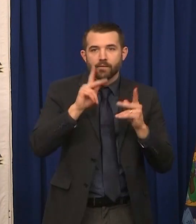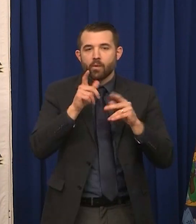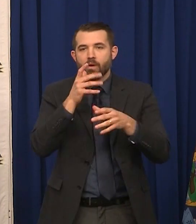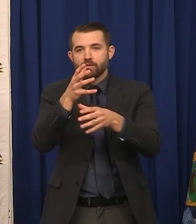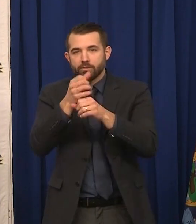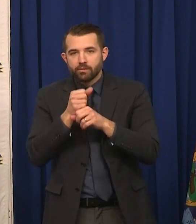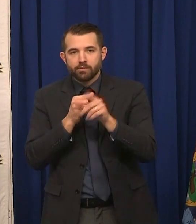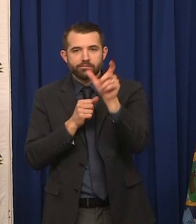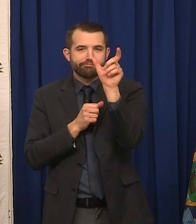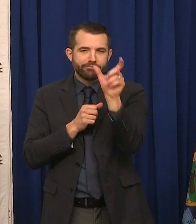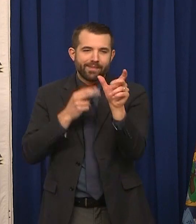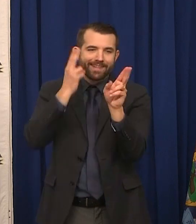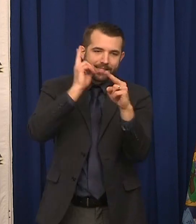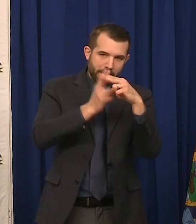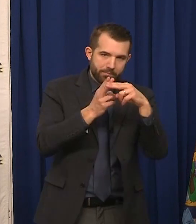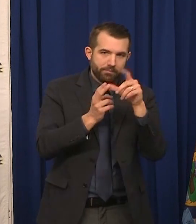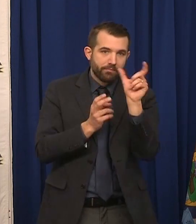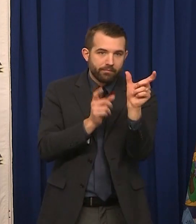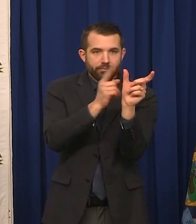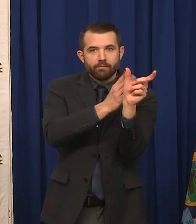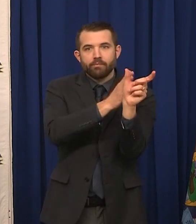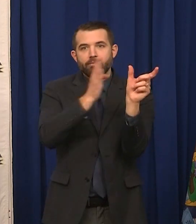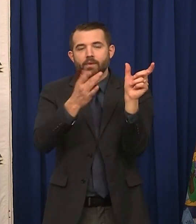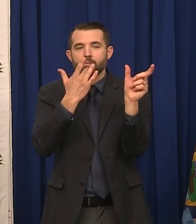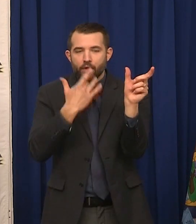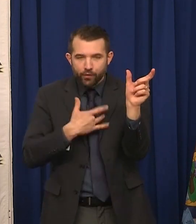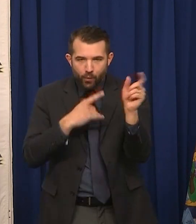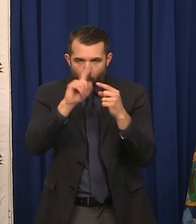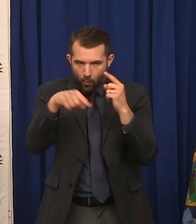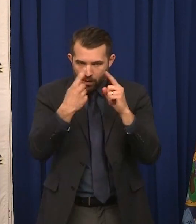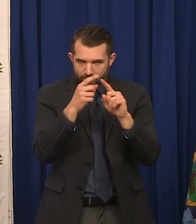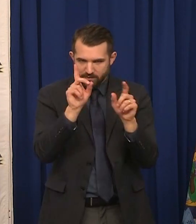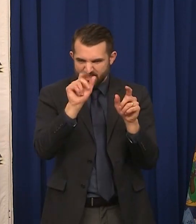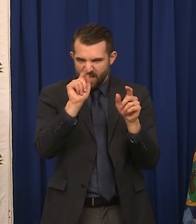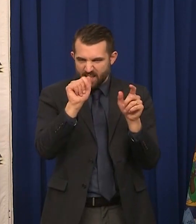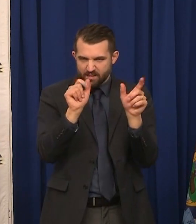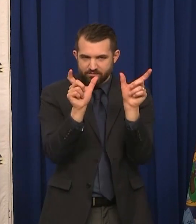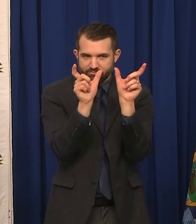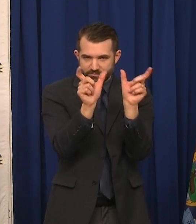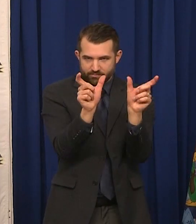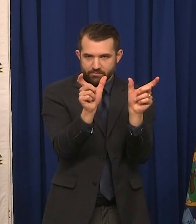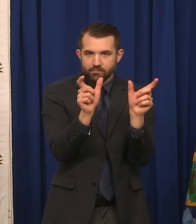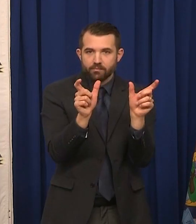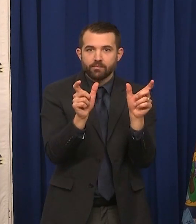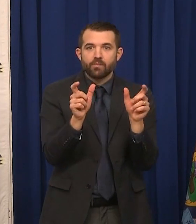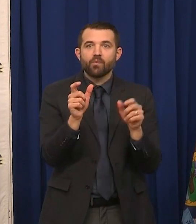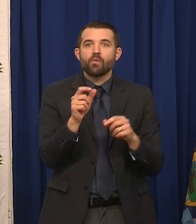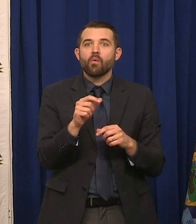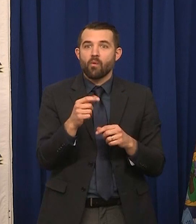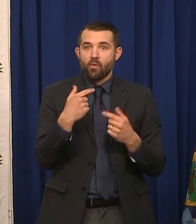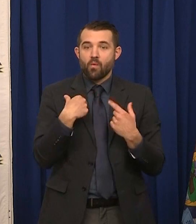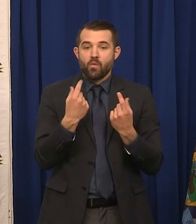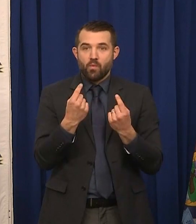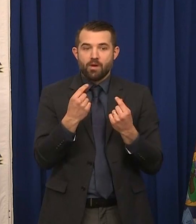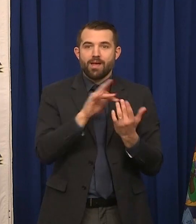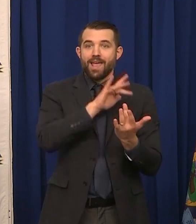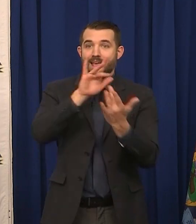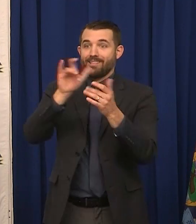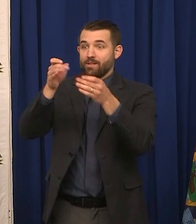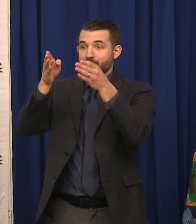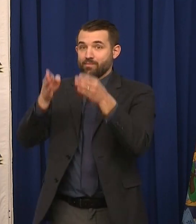birth. We then have to reach out, if possible, to the healthcare provider to get more information about that